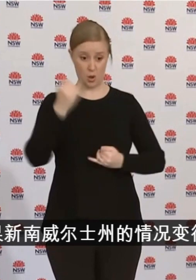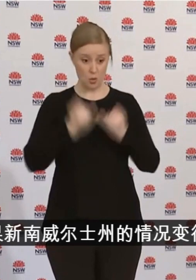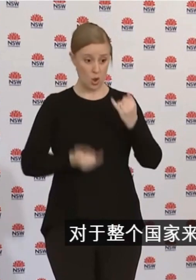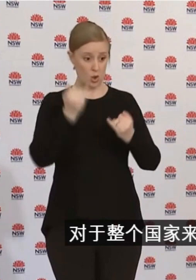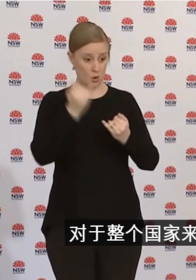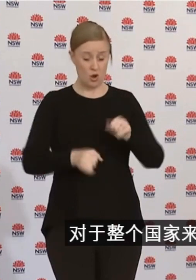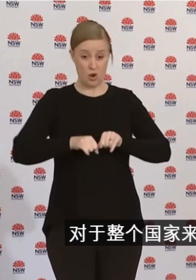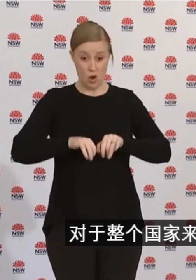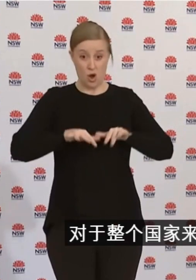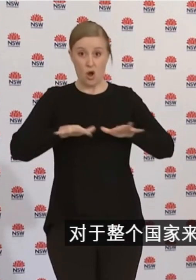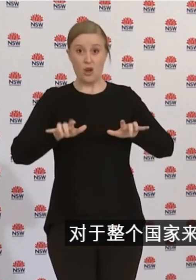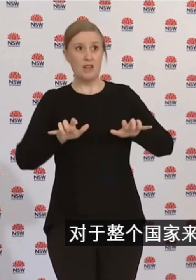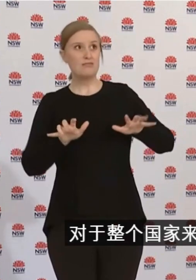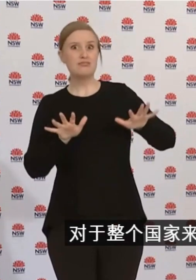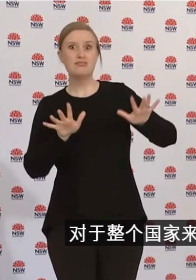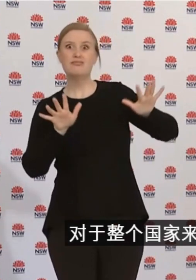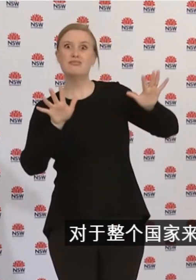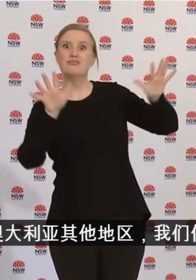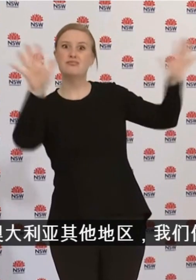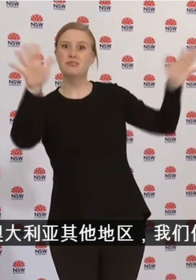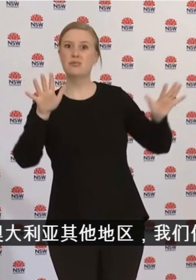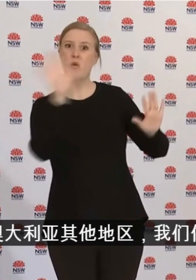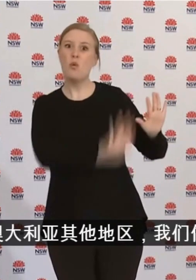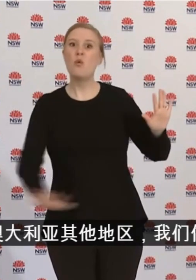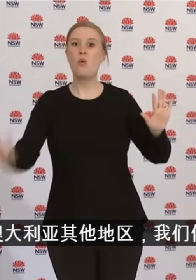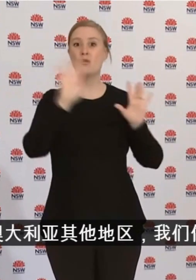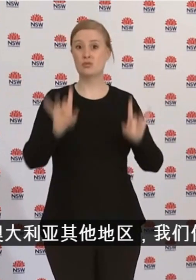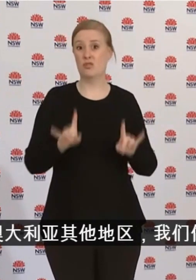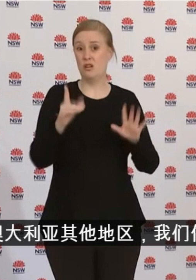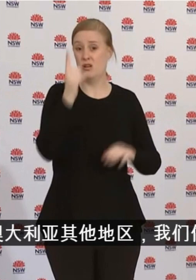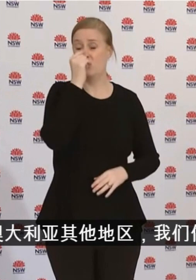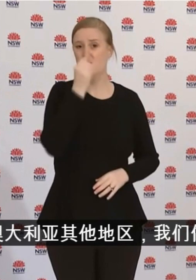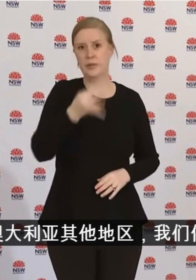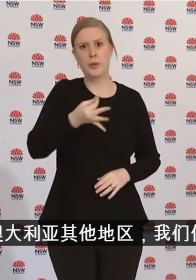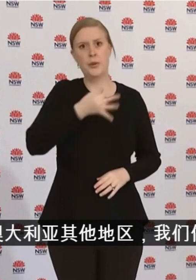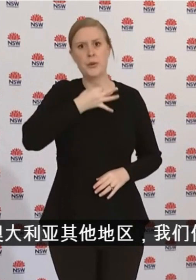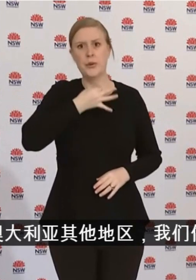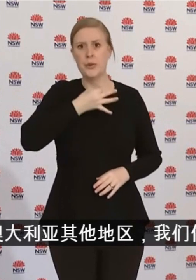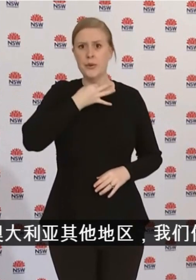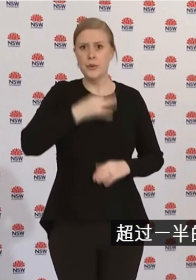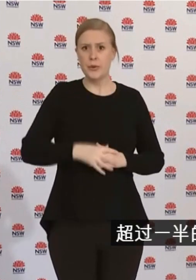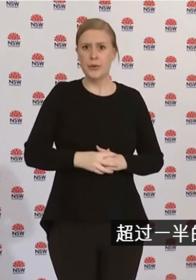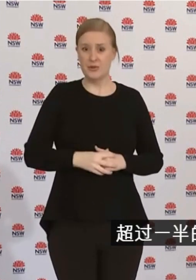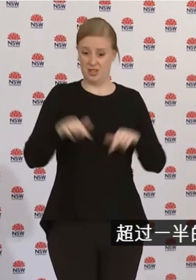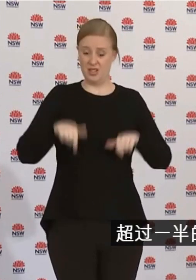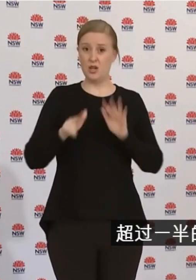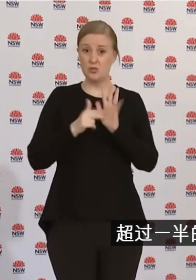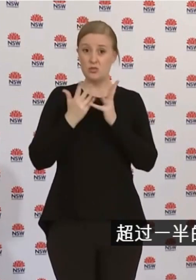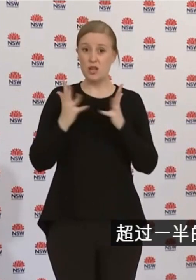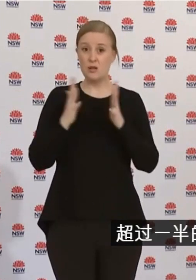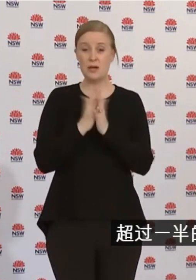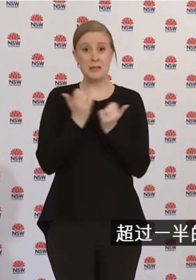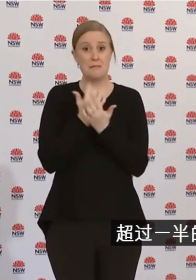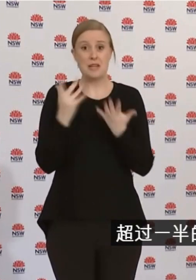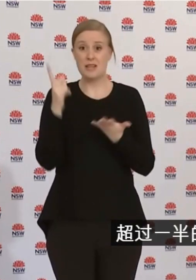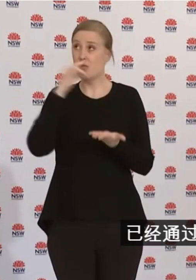massive problems for the whole country. New South Wales is the gateway to the rest of Australia. We've done enormous work to bring back so many Australians. More than half of all